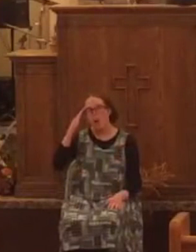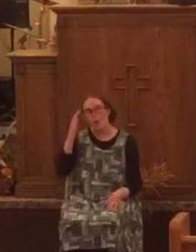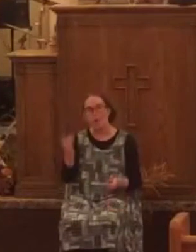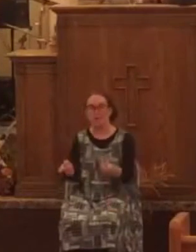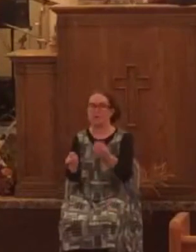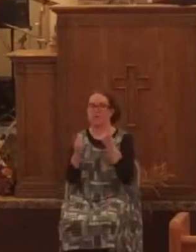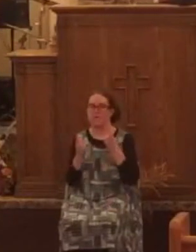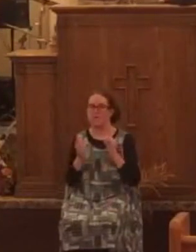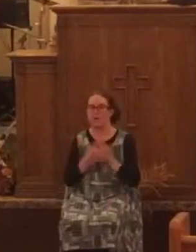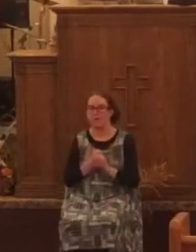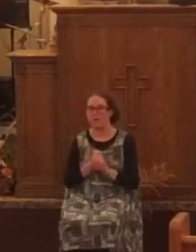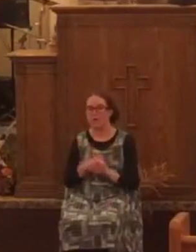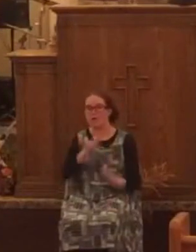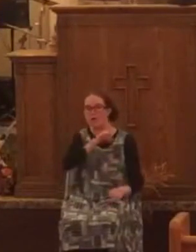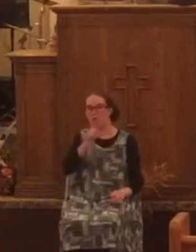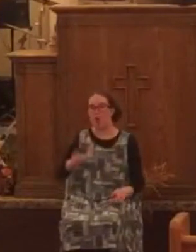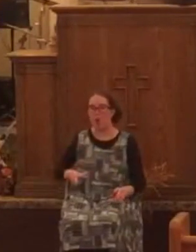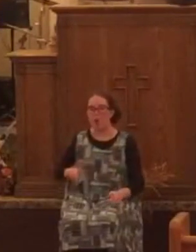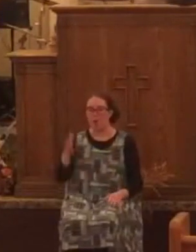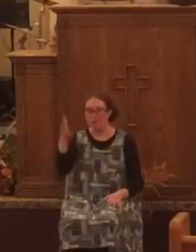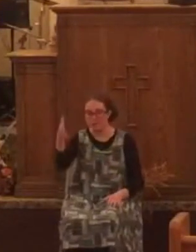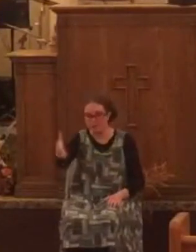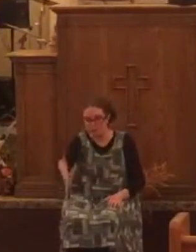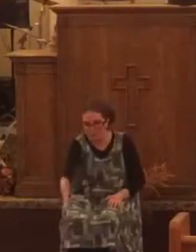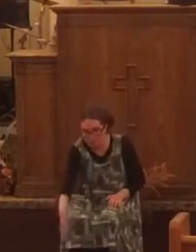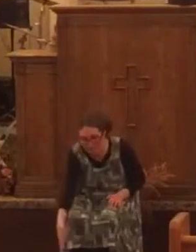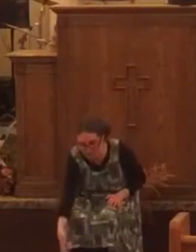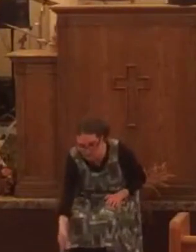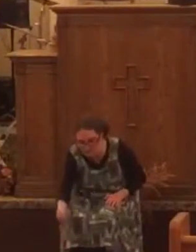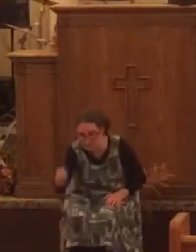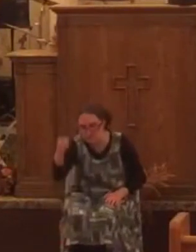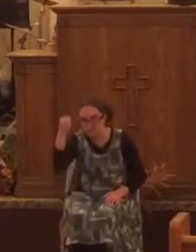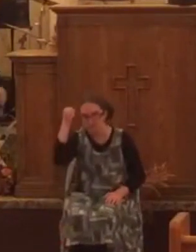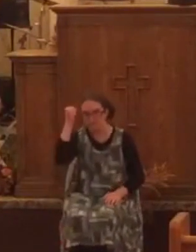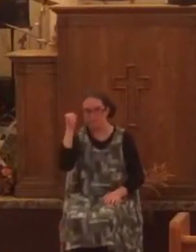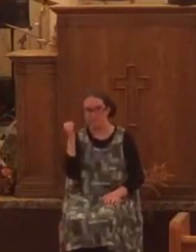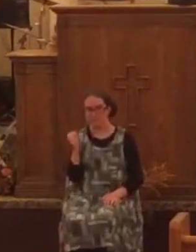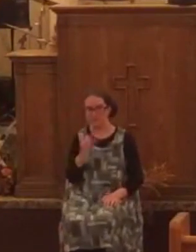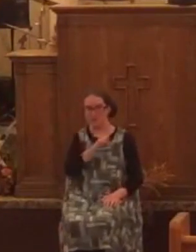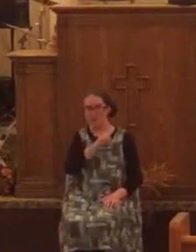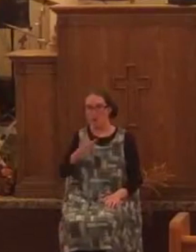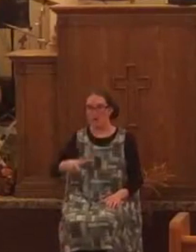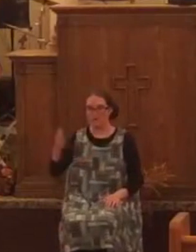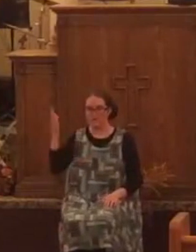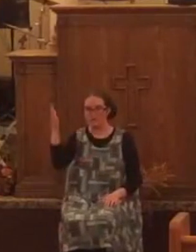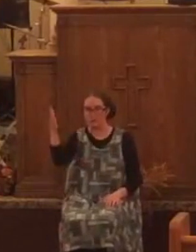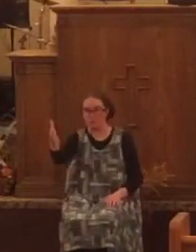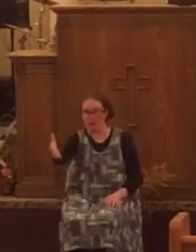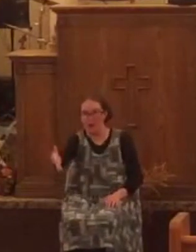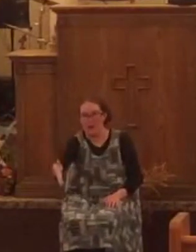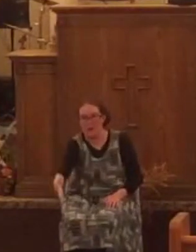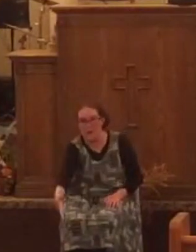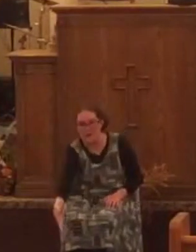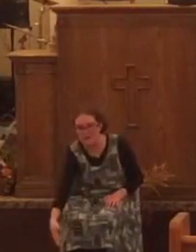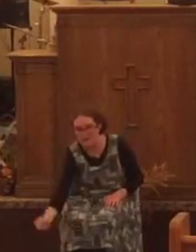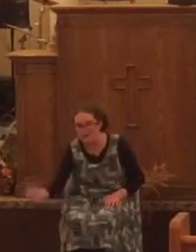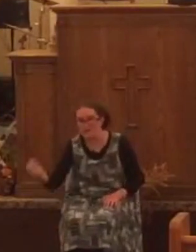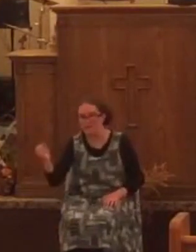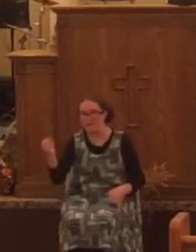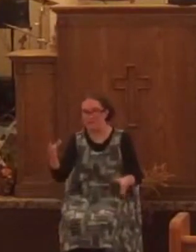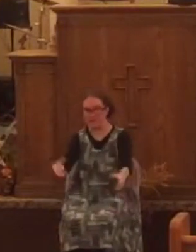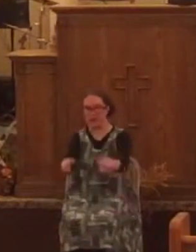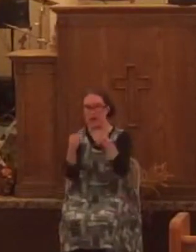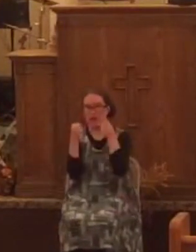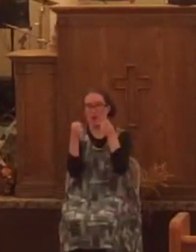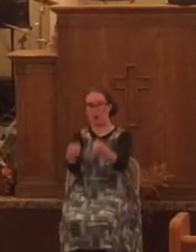come from. Amen. The Lord reached way down. Hallelujah. Amen. The Lord reached way down. Praise God. And he got a